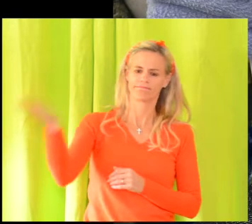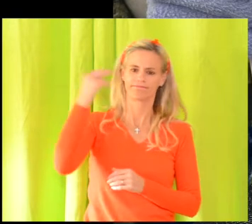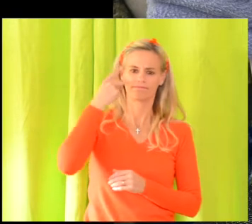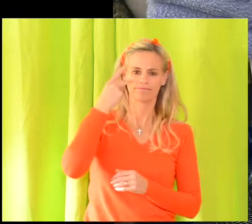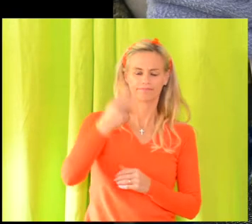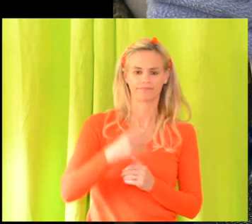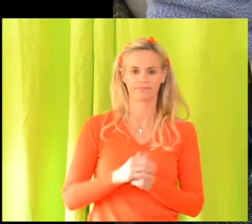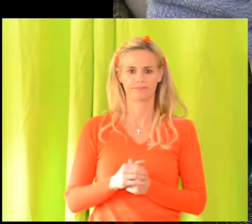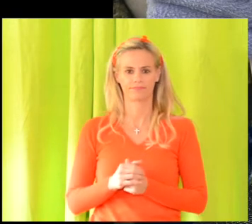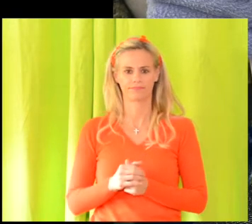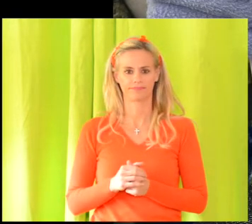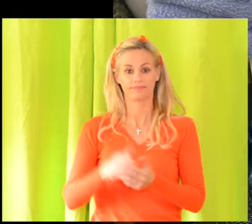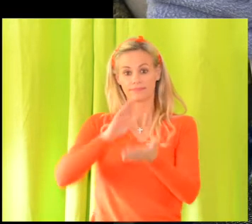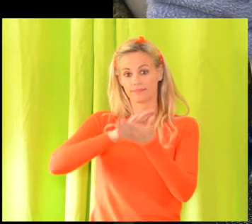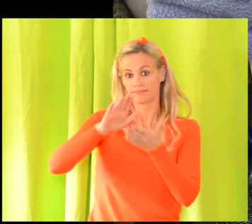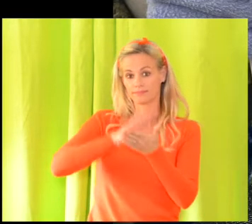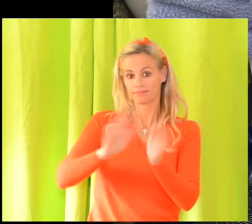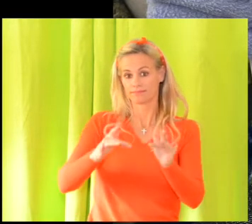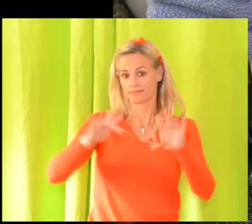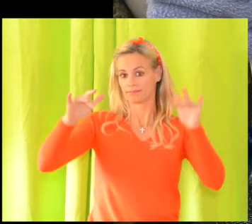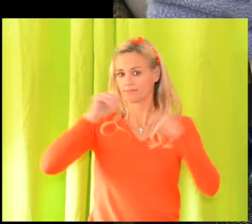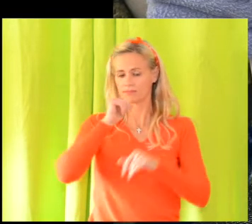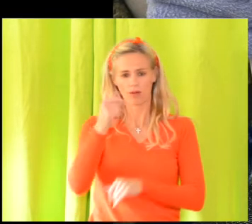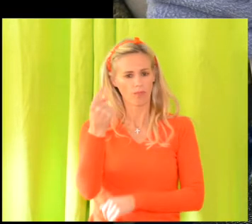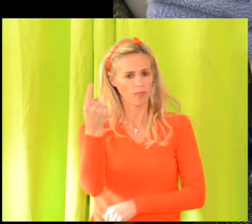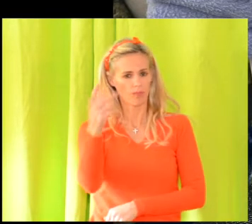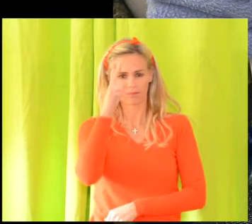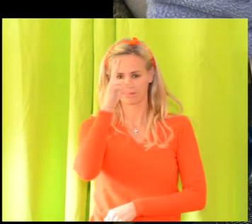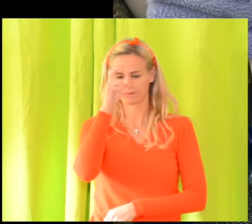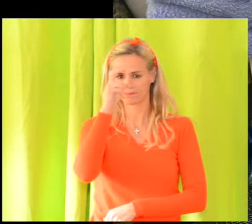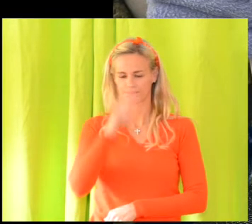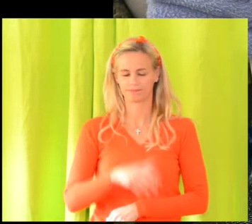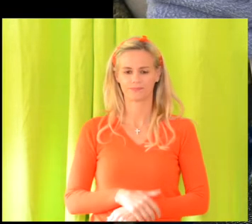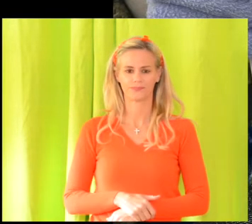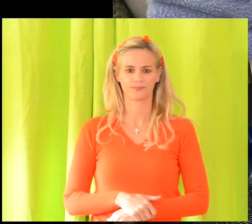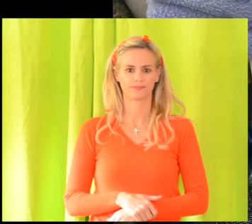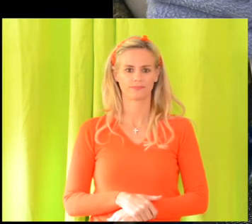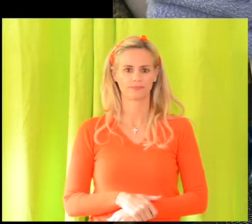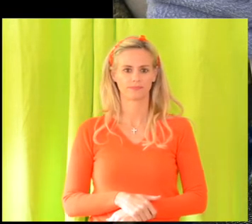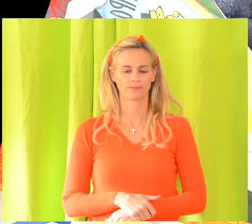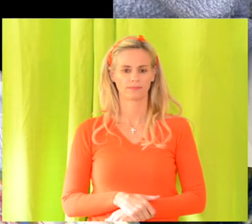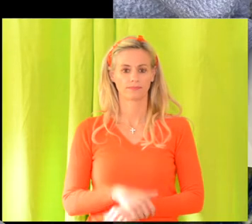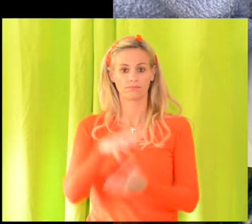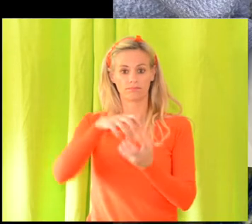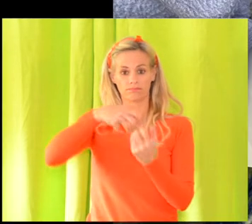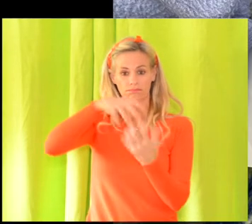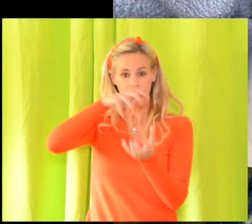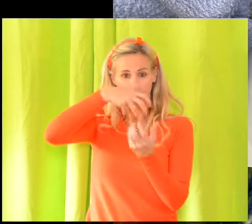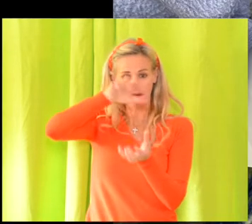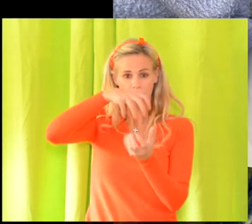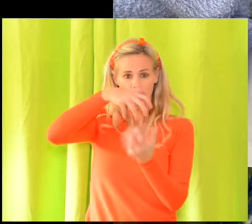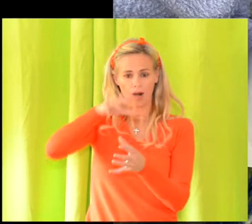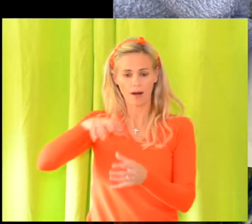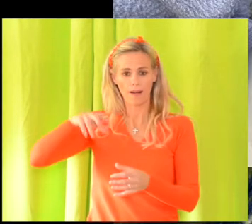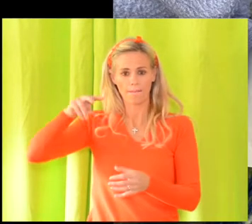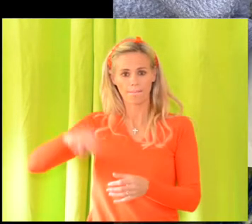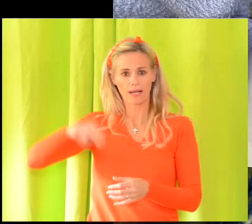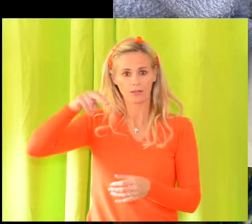Come and see. Clean and shiny, not one flea. Barking,